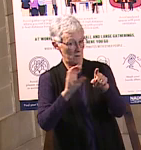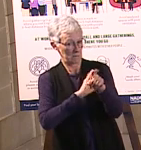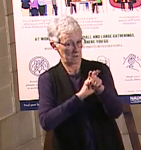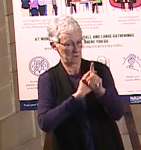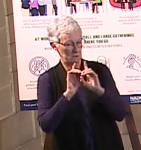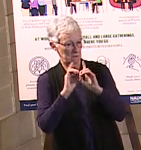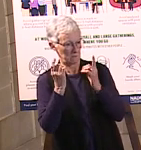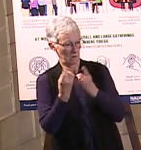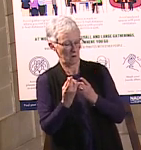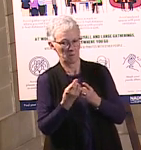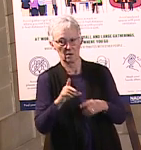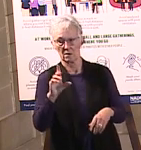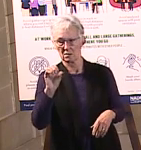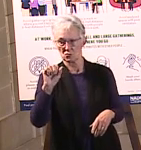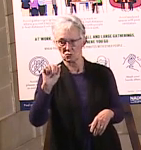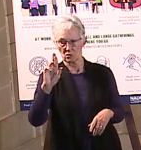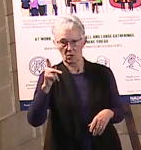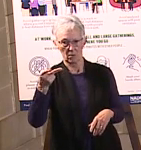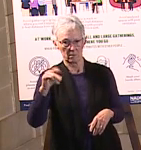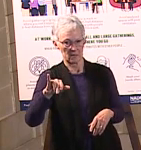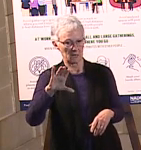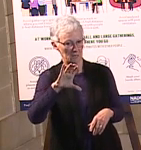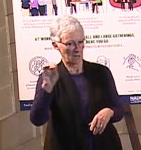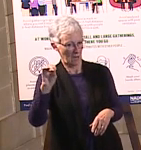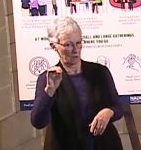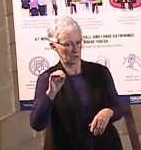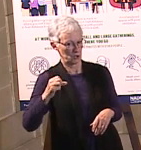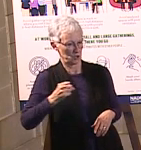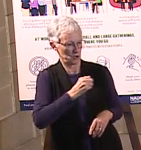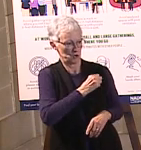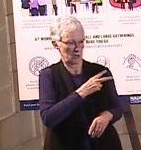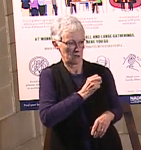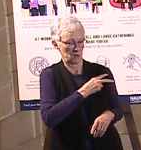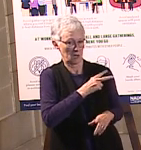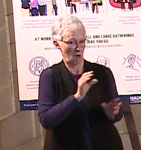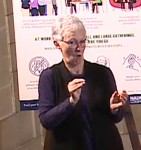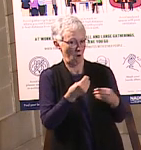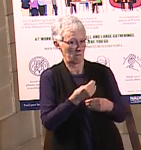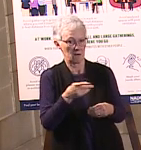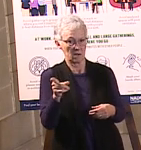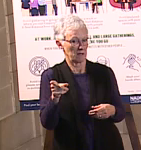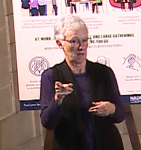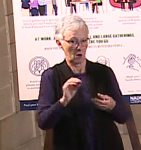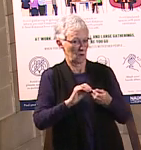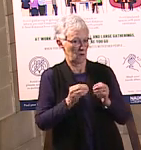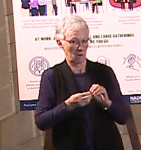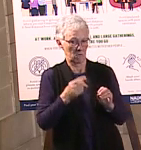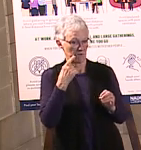Sheriff's Office, and the Sarpy County Sheriff's Office. And their numbers are that suicides